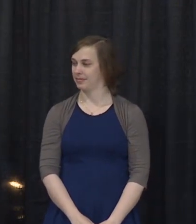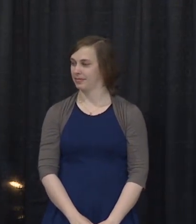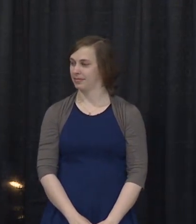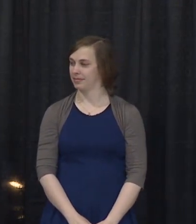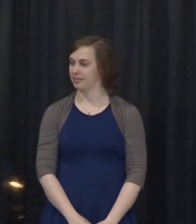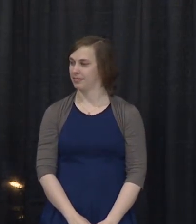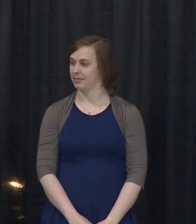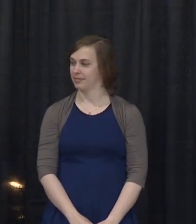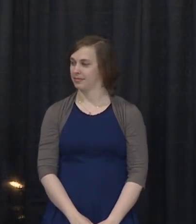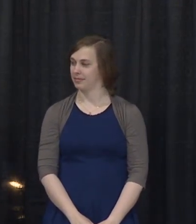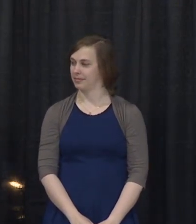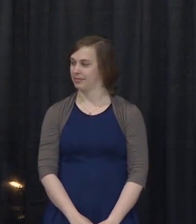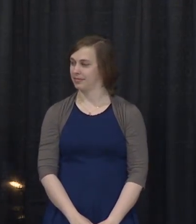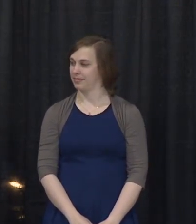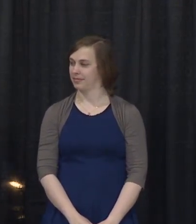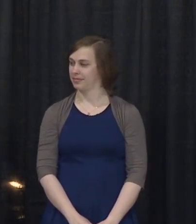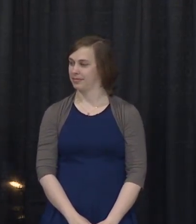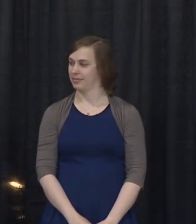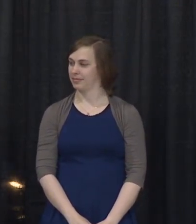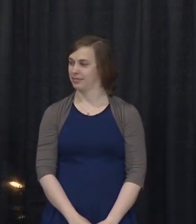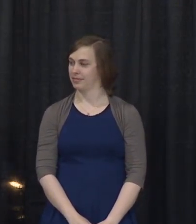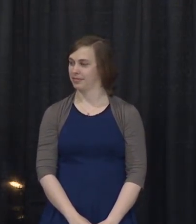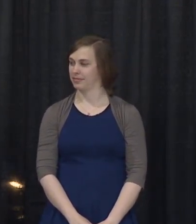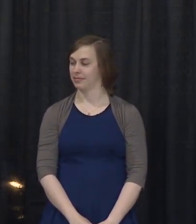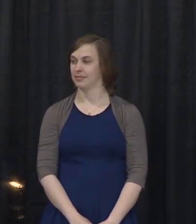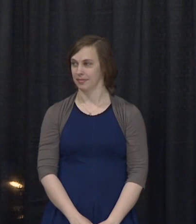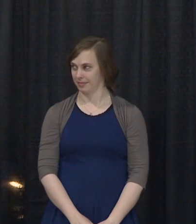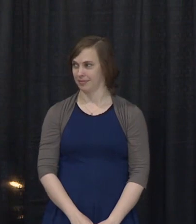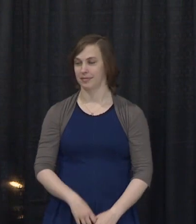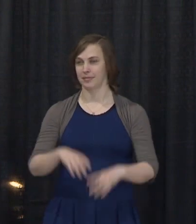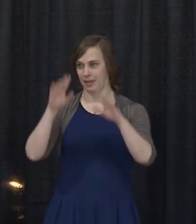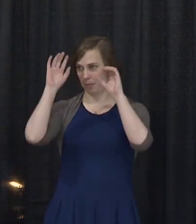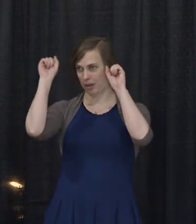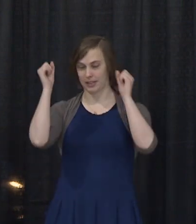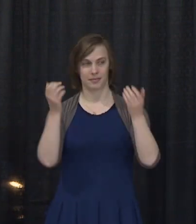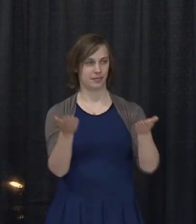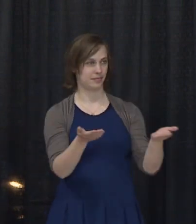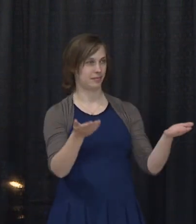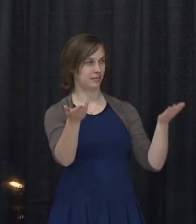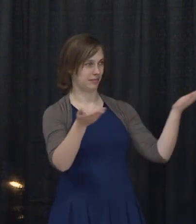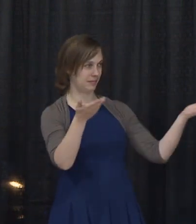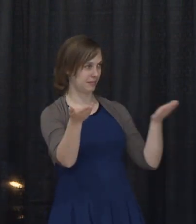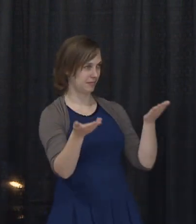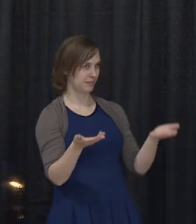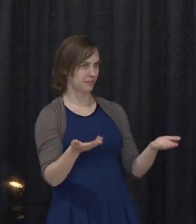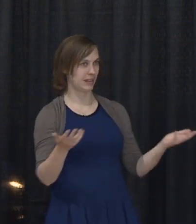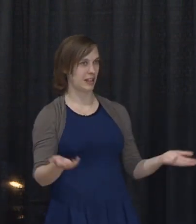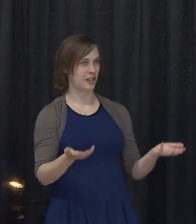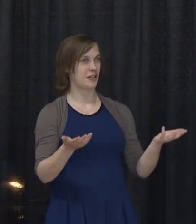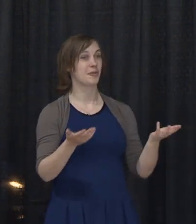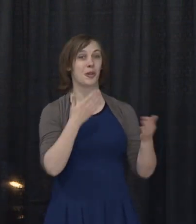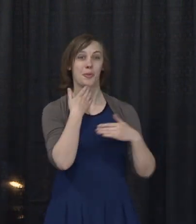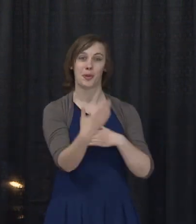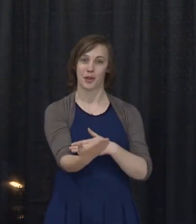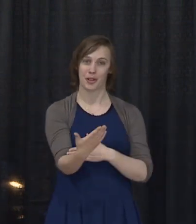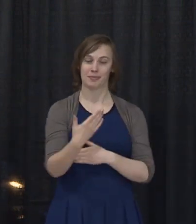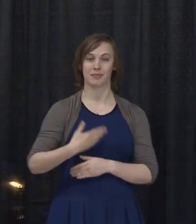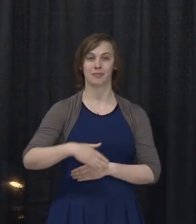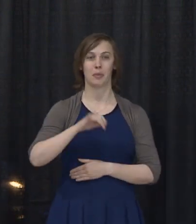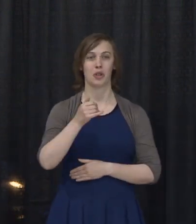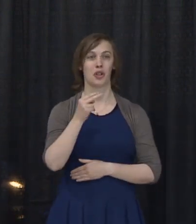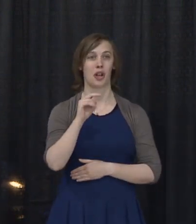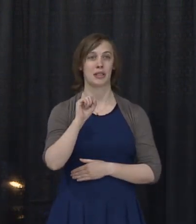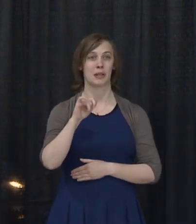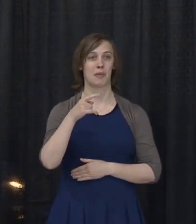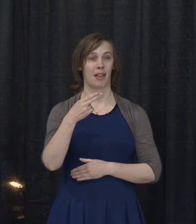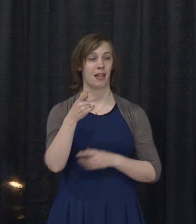Mr. President, assembled guests, Good morning. I'm John Smith, the Manager of Student